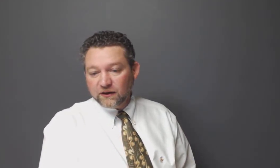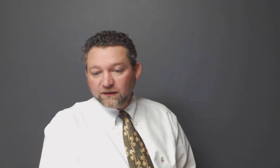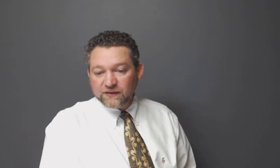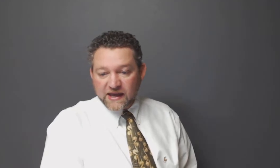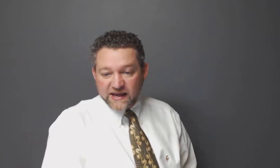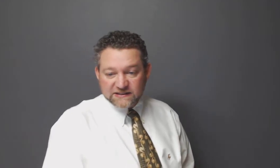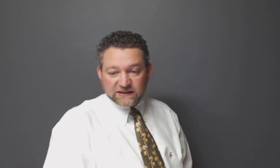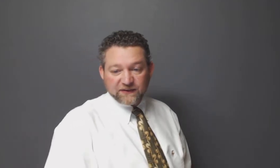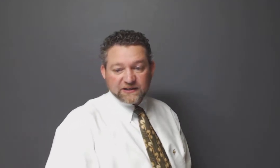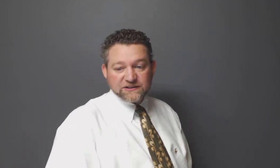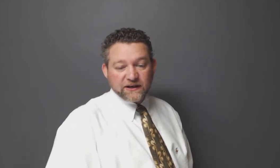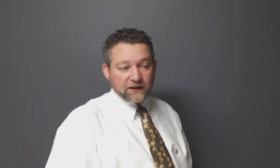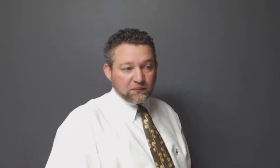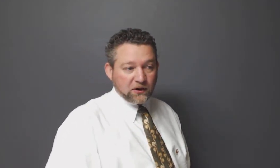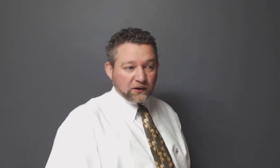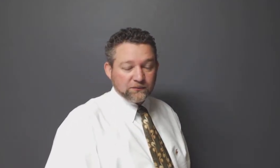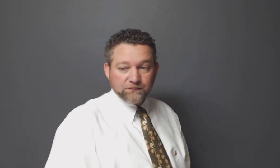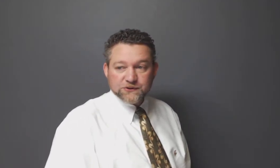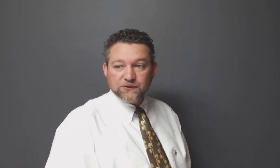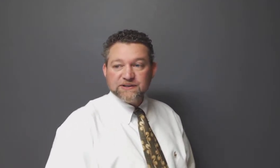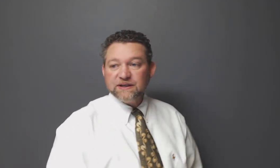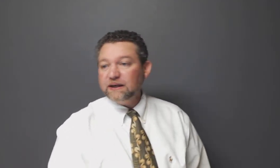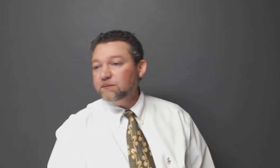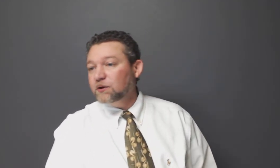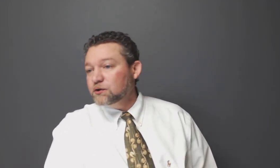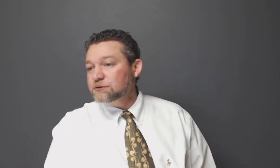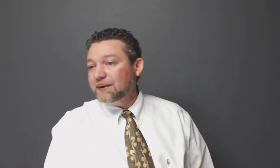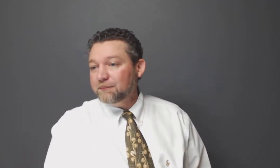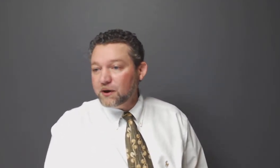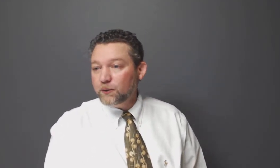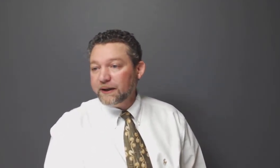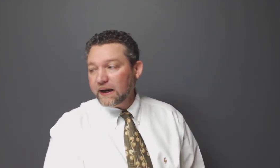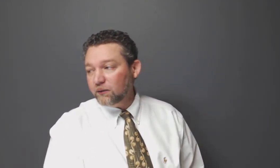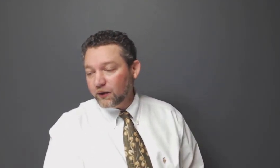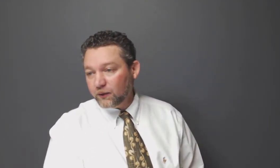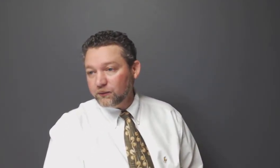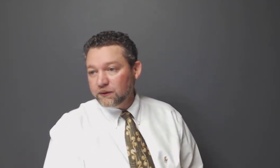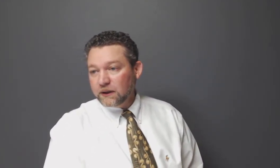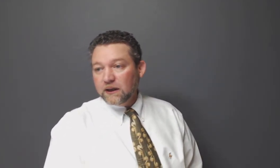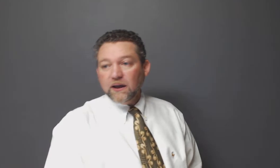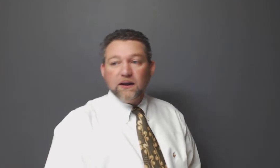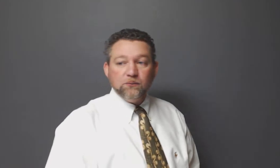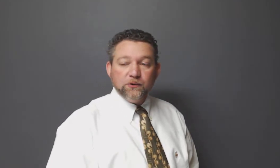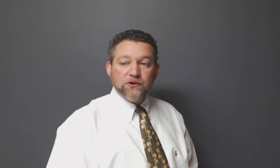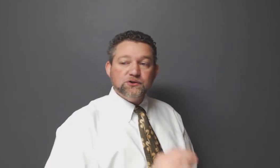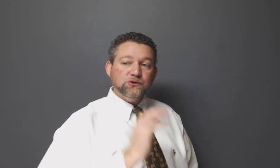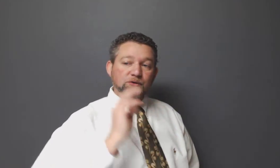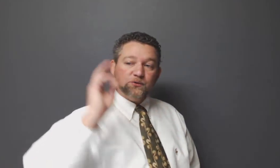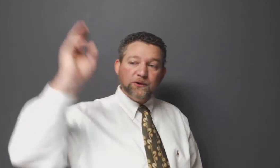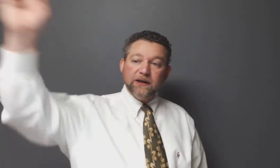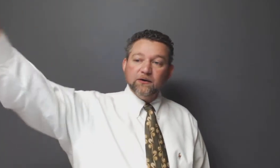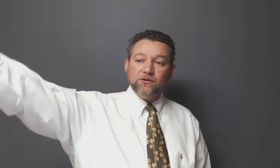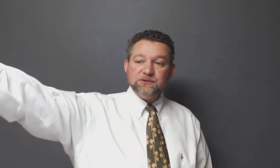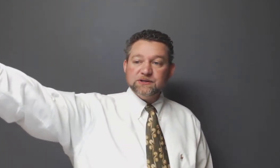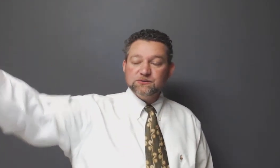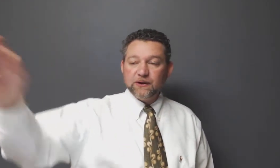thereof as if I shot at a mark. So he's saying, I'm going to use my bow and arrow, and I'm going to shoot three arrows this way,